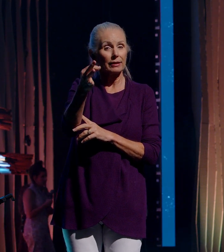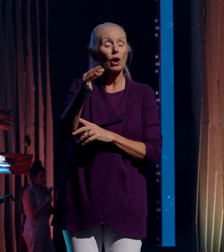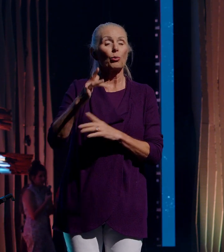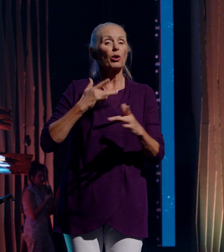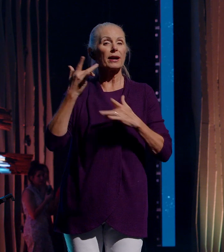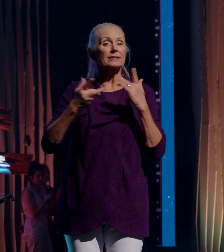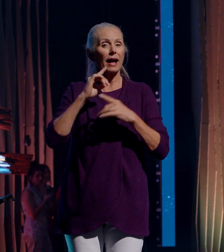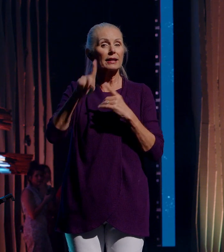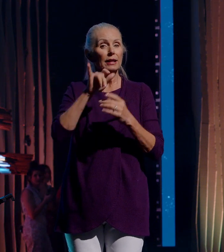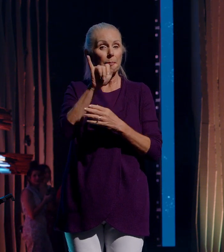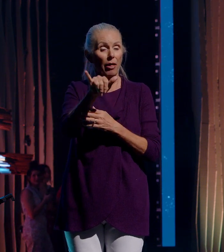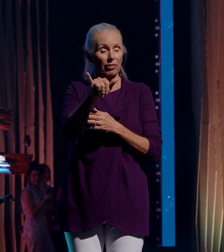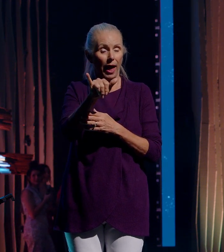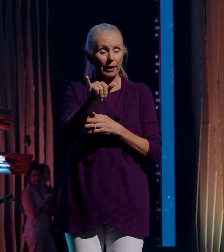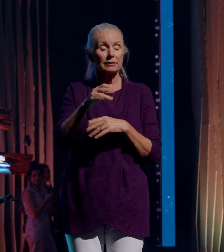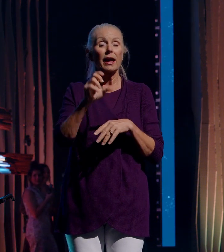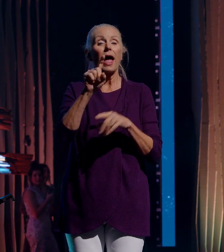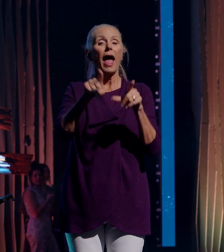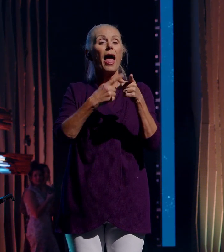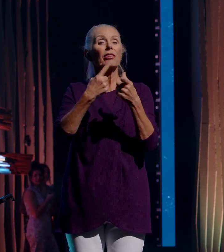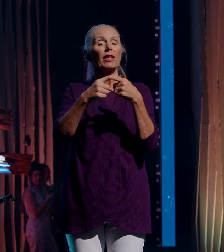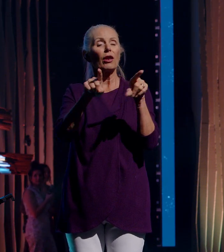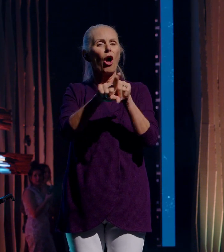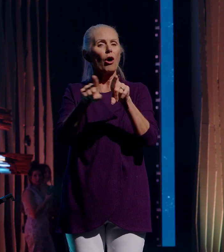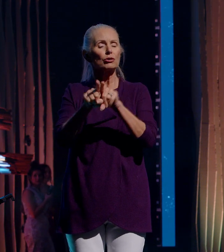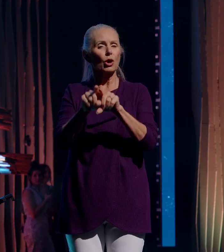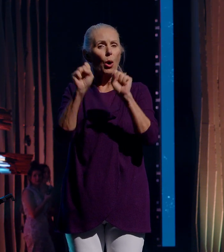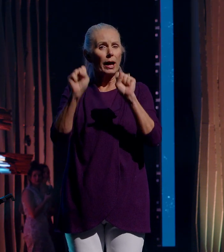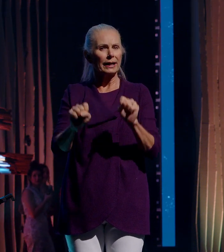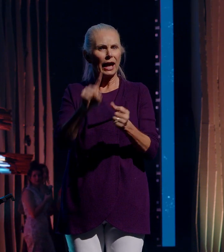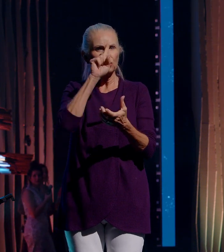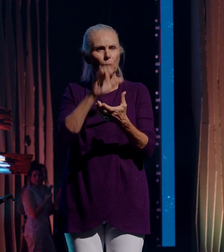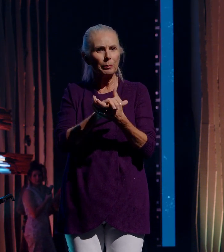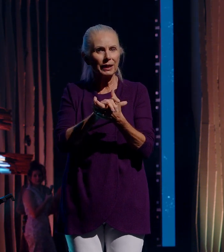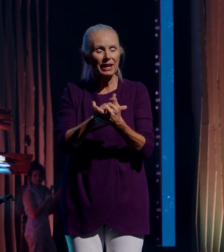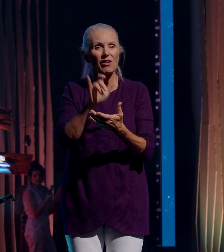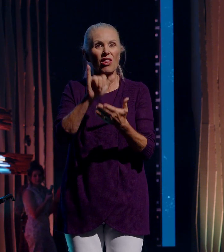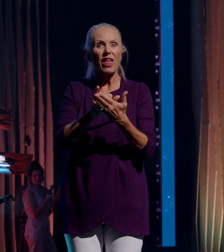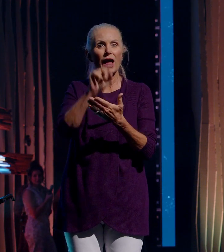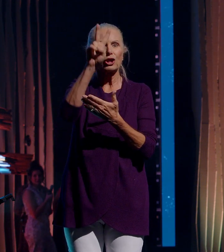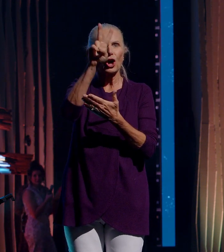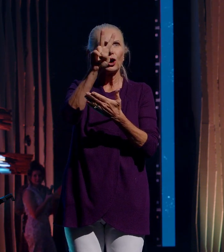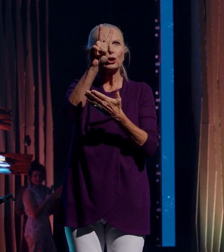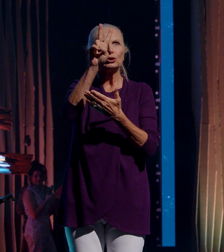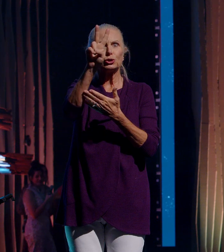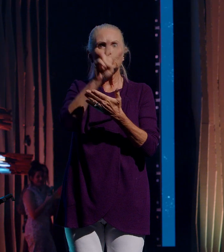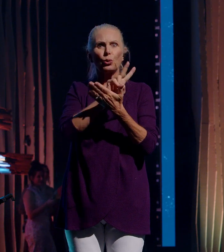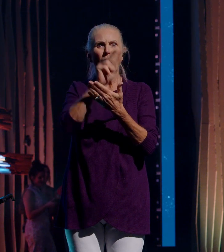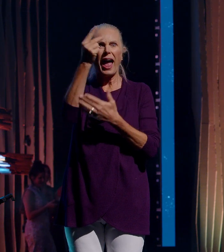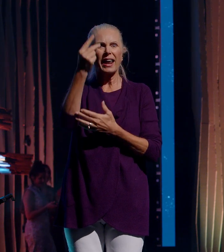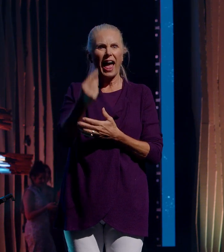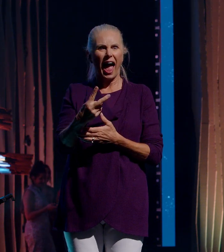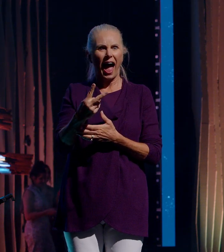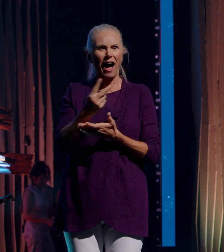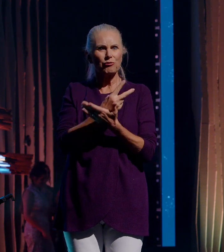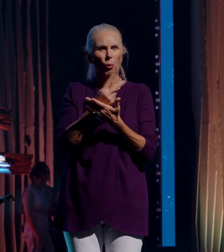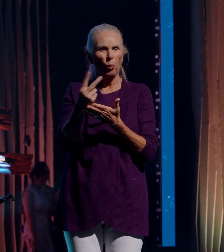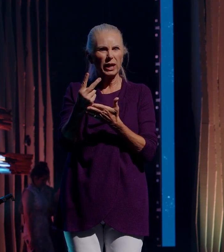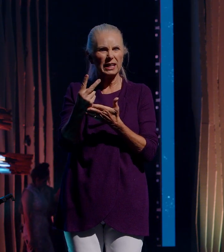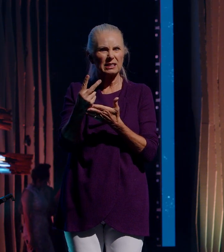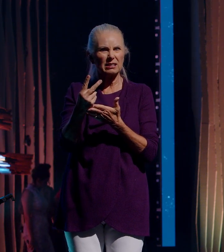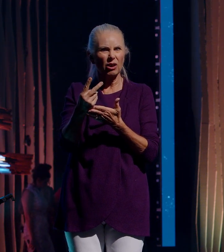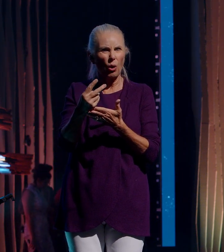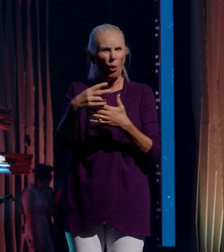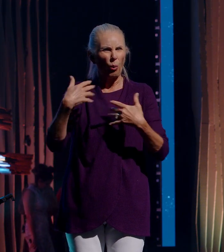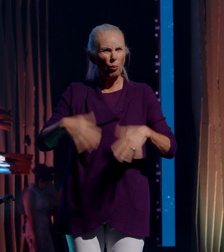excited about that. And also, can we believe that's only 2.5 weeks away? It's